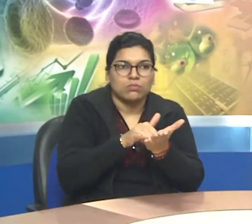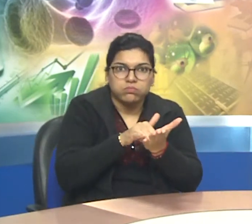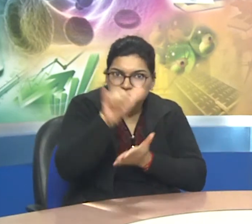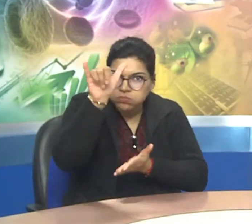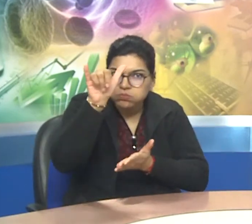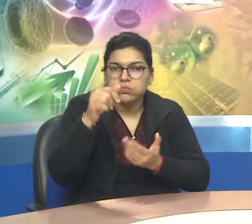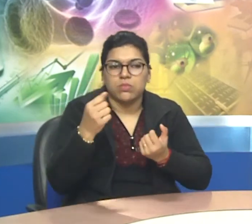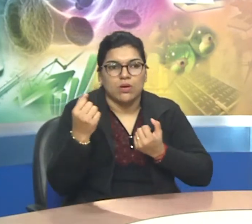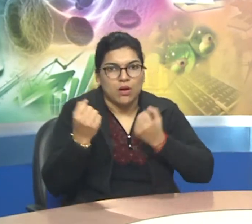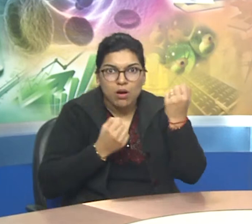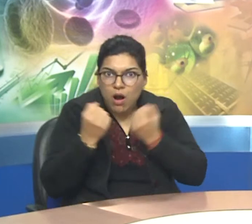So similarly,